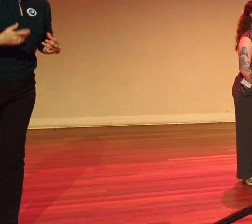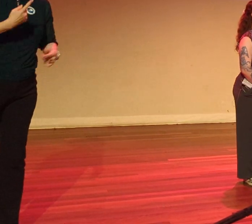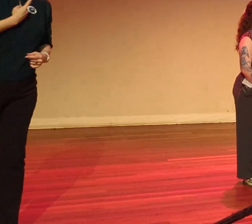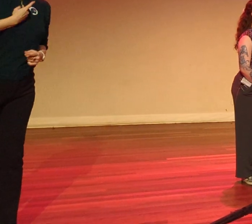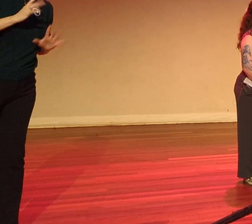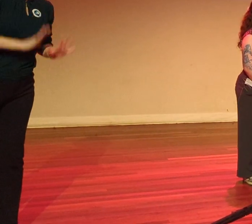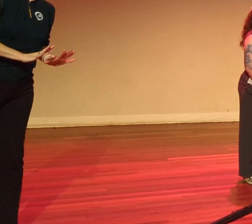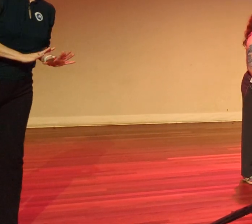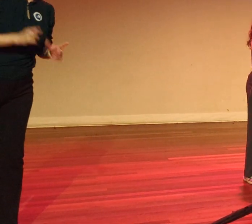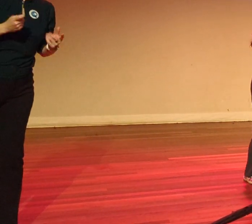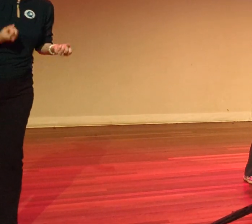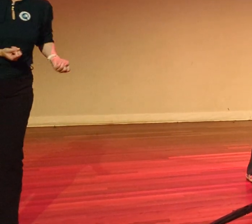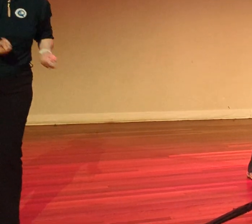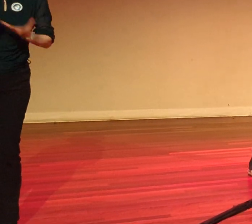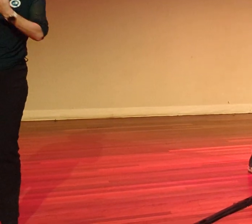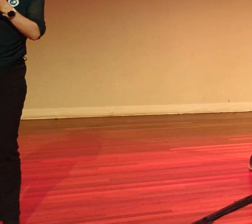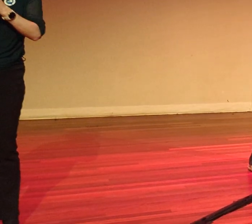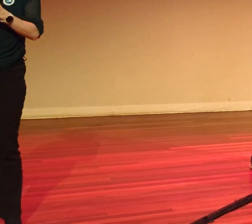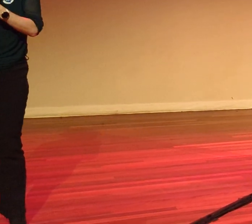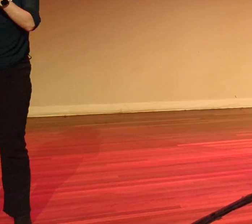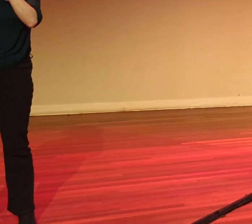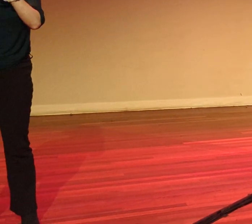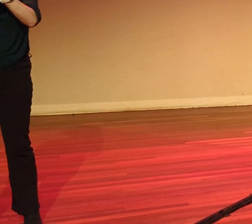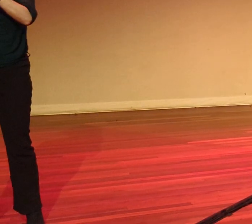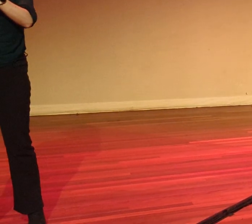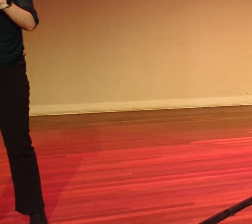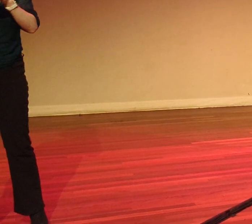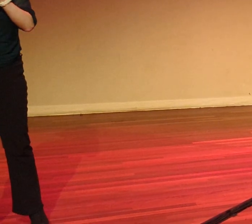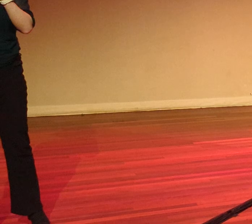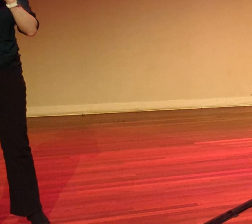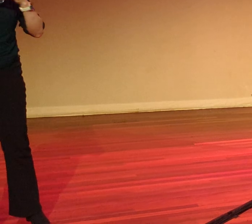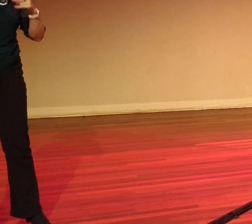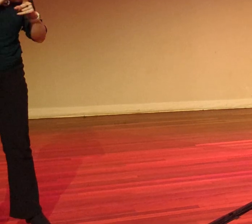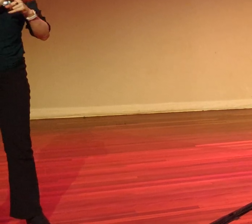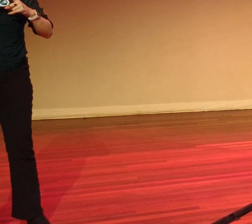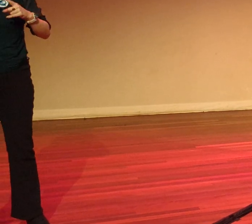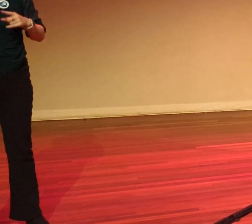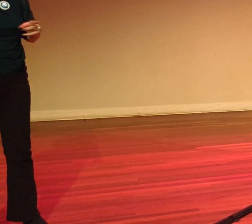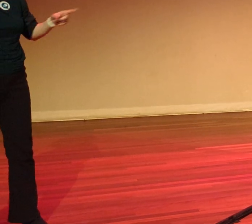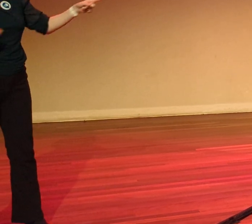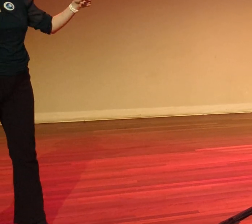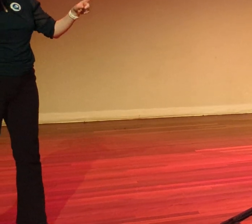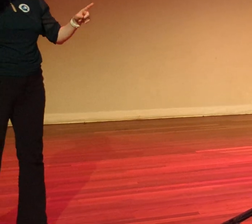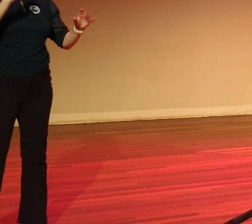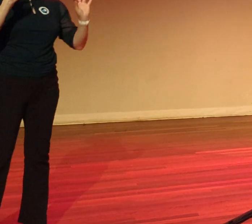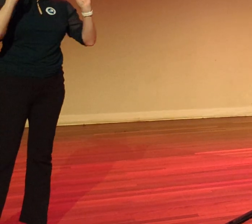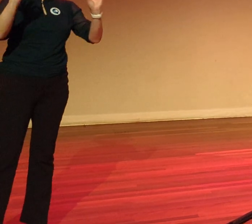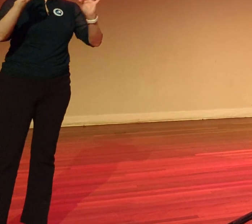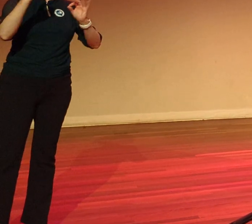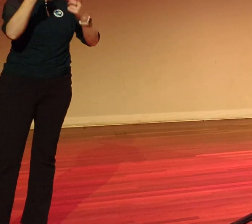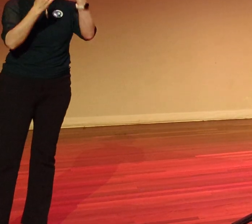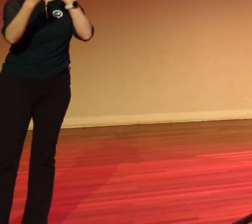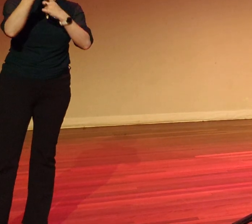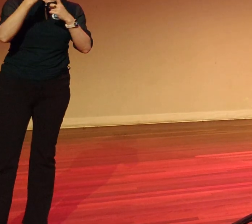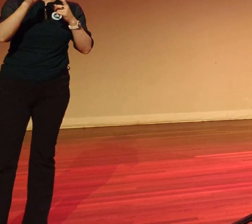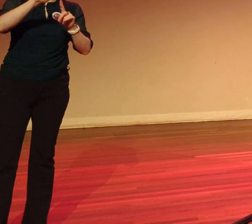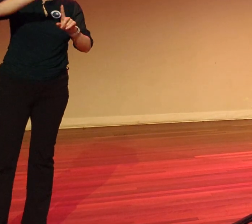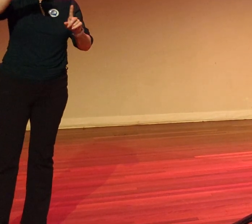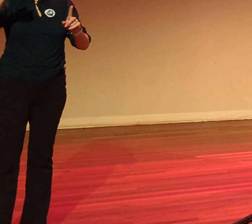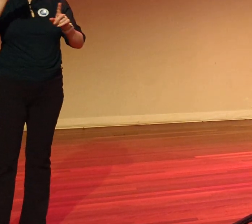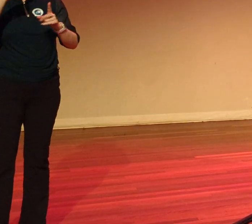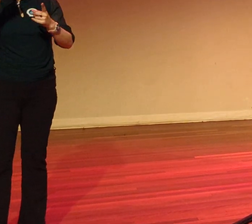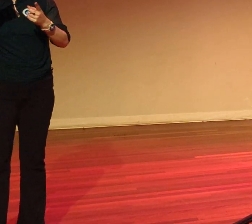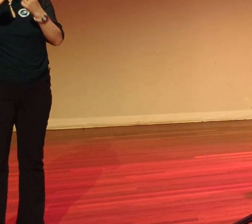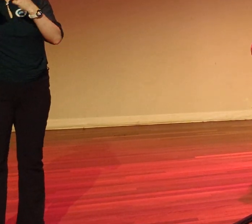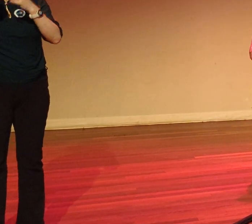performs classification. Thank you. Yeah. So I think we stop with the questions. If you have other questions, you can. Over